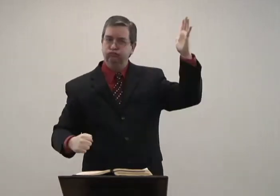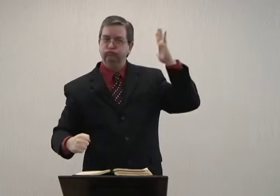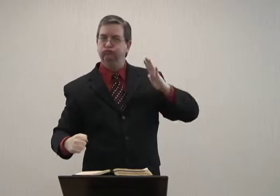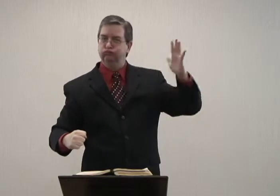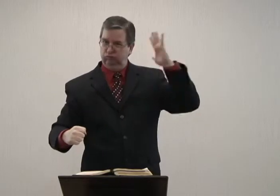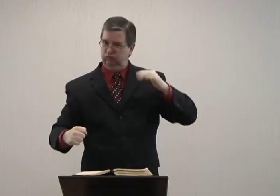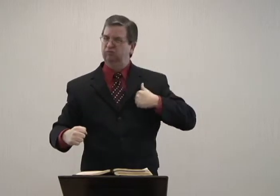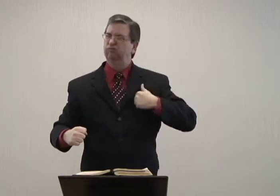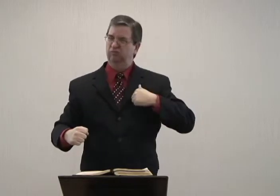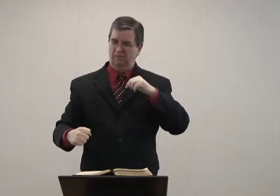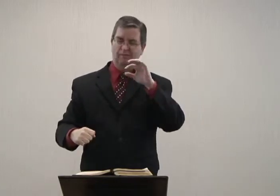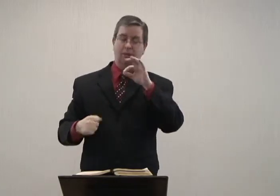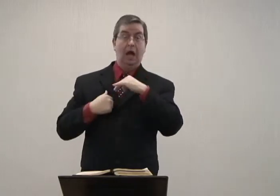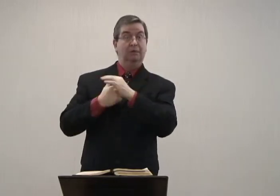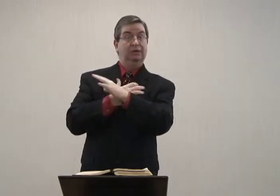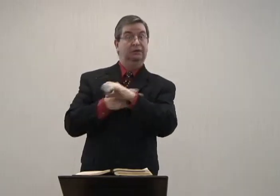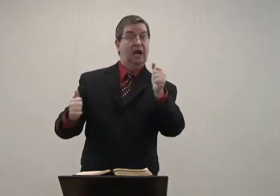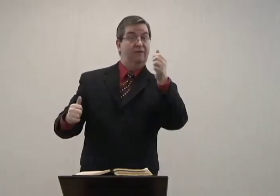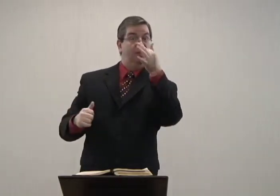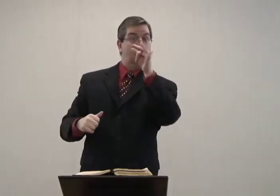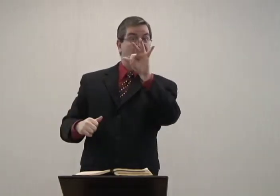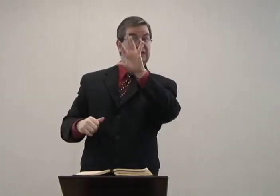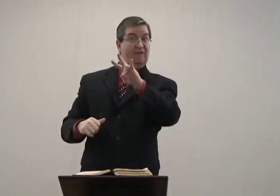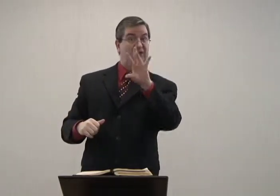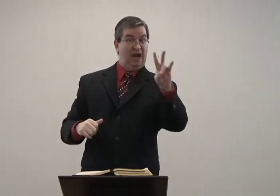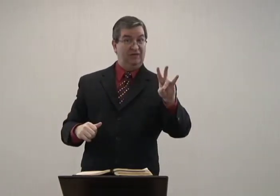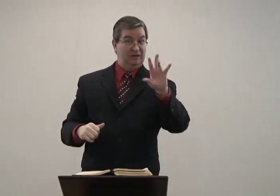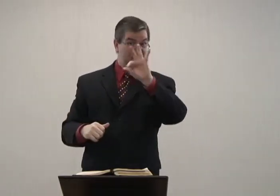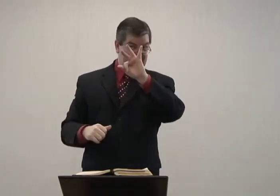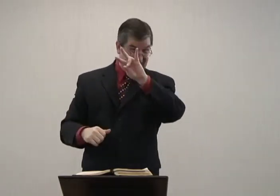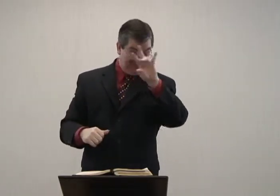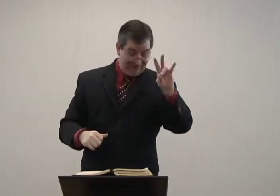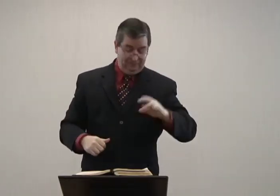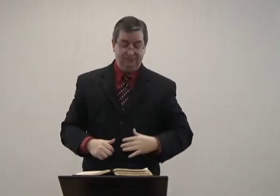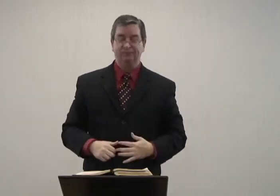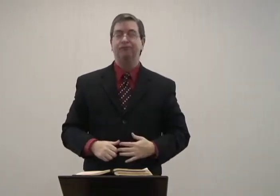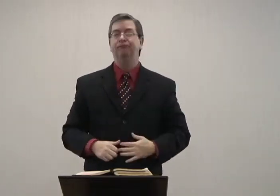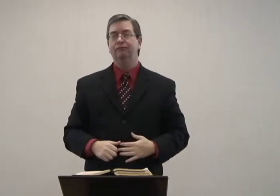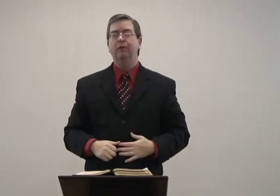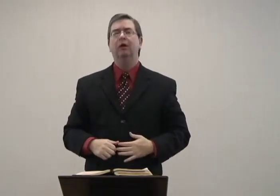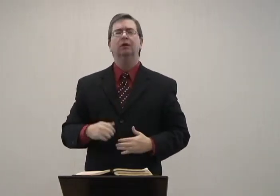When I was saved in 1977,